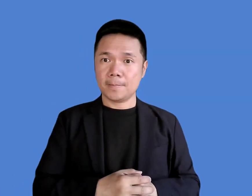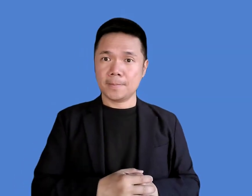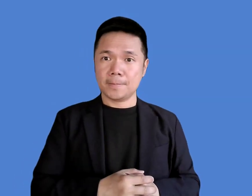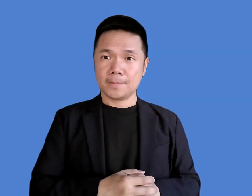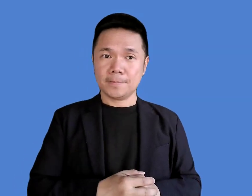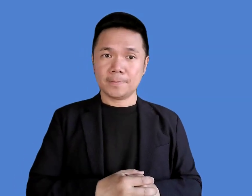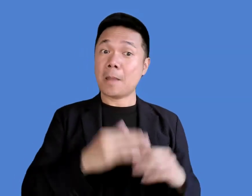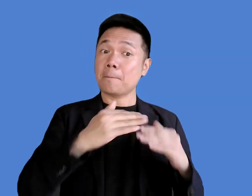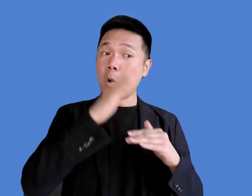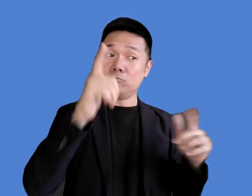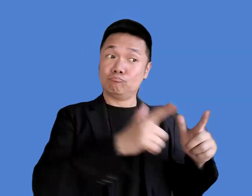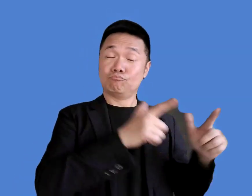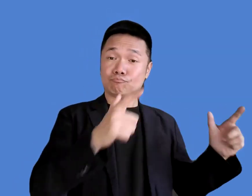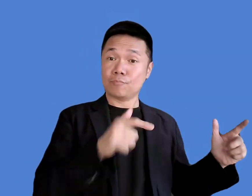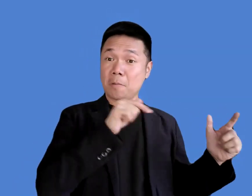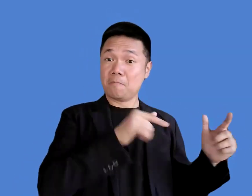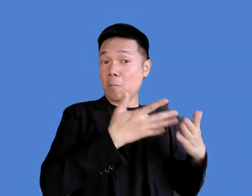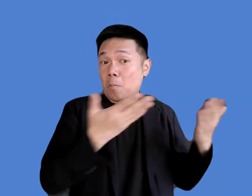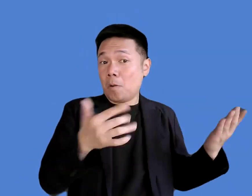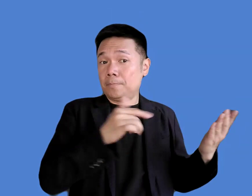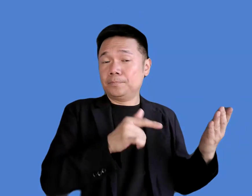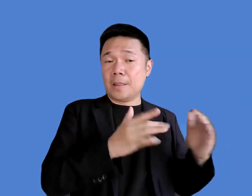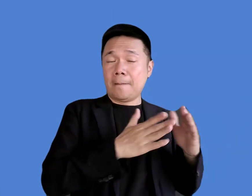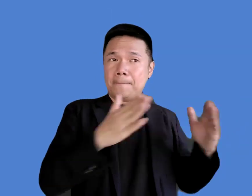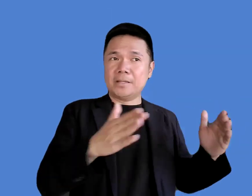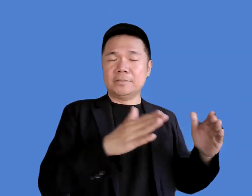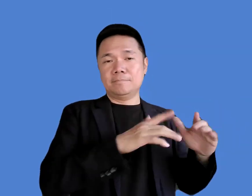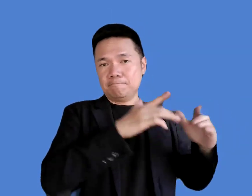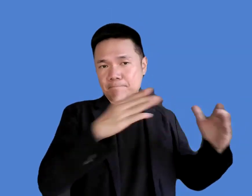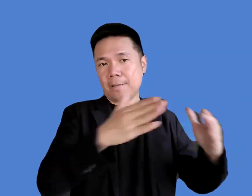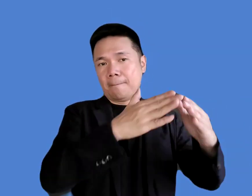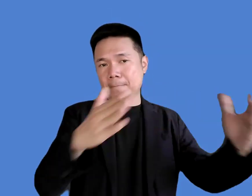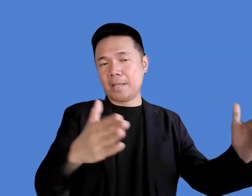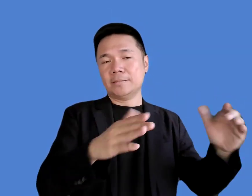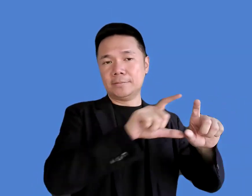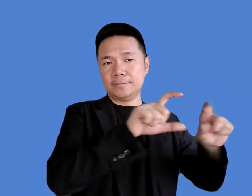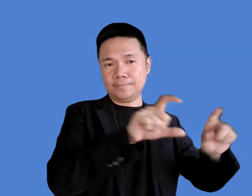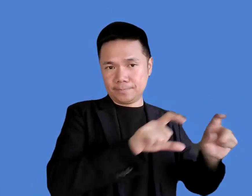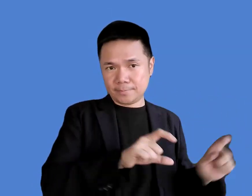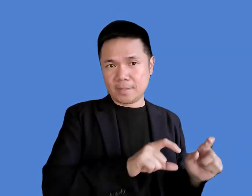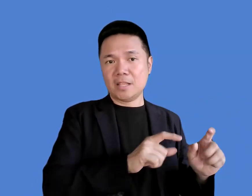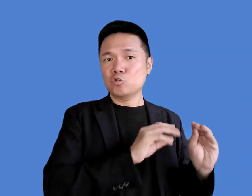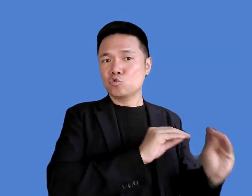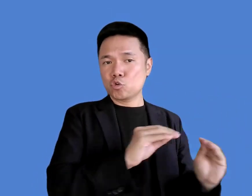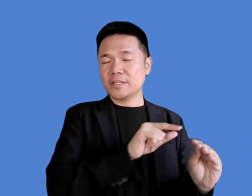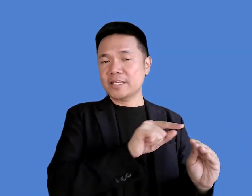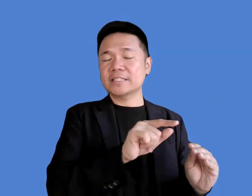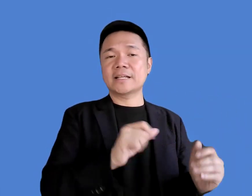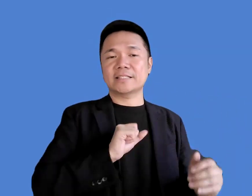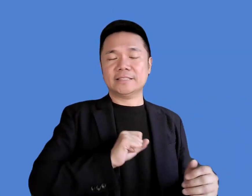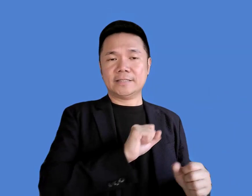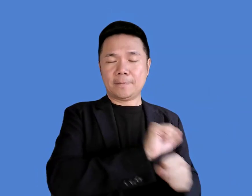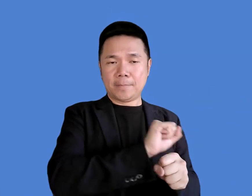kind of larger scale. So we've been working a lot with big corporates and working on kind of training their staff, and mostly